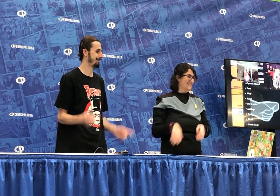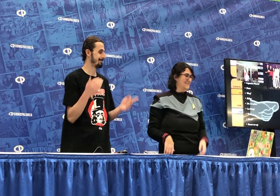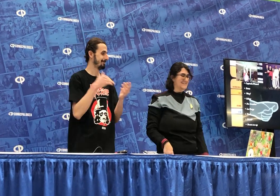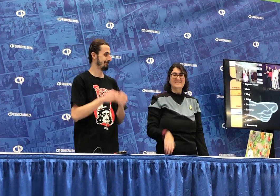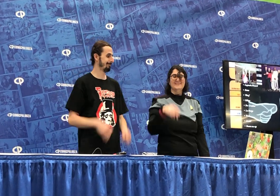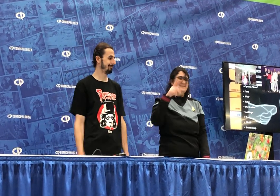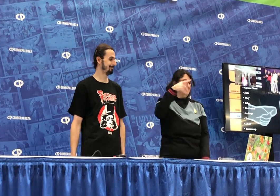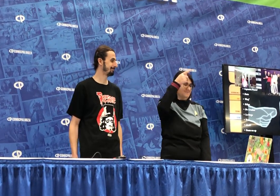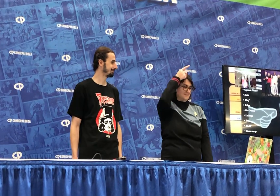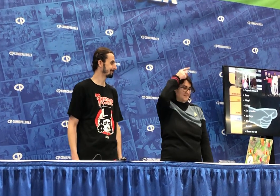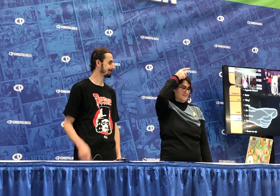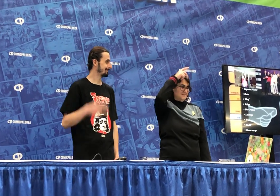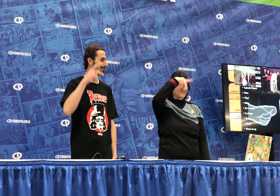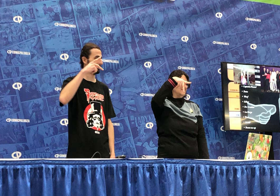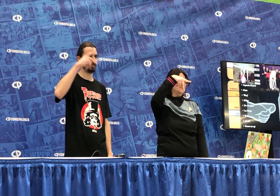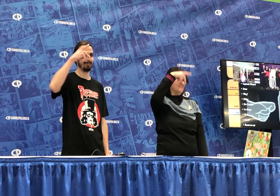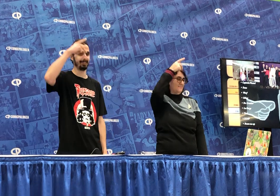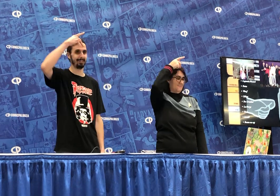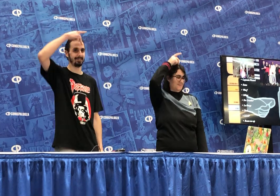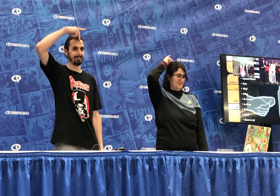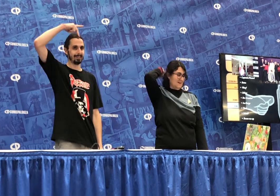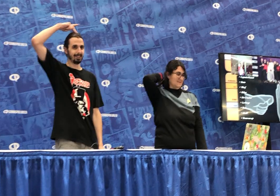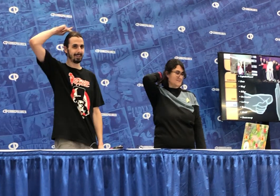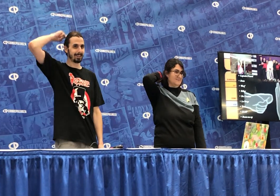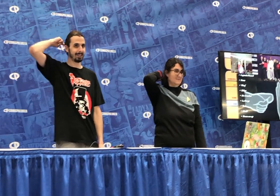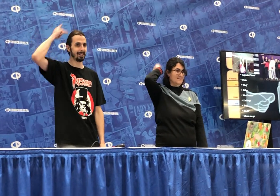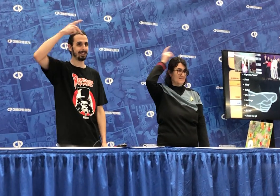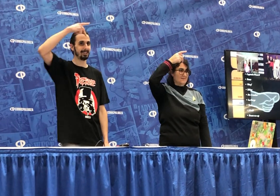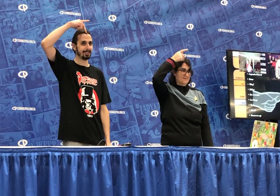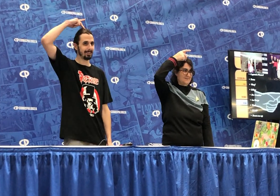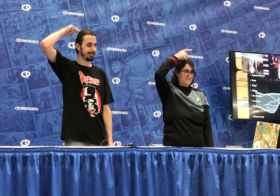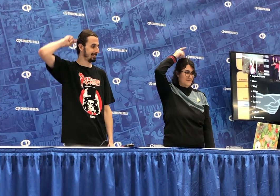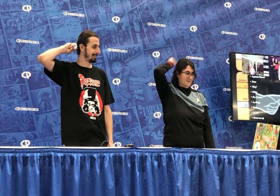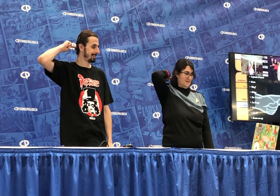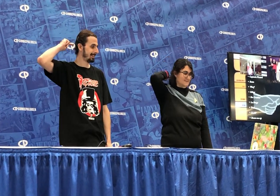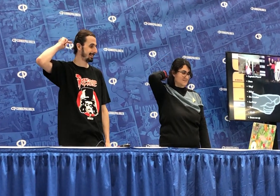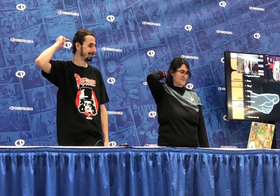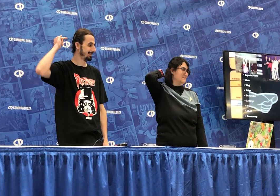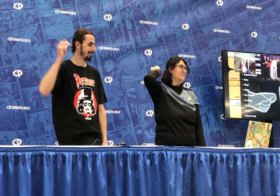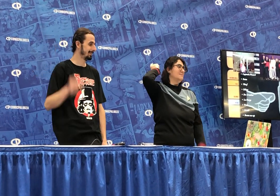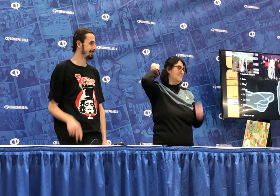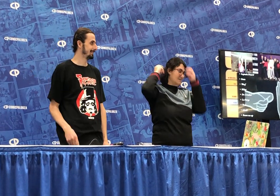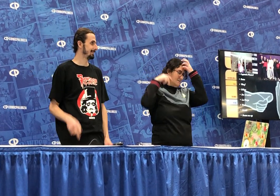All right, so let's do this again. Captain Picard. Picard, the P on the head.